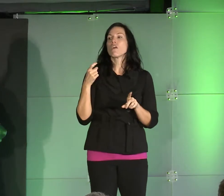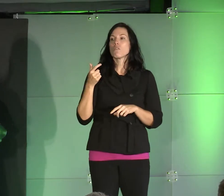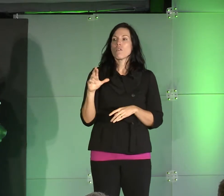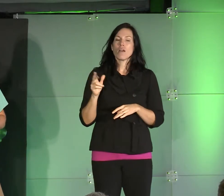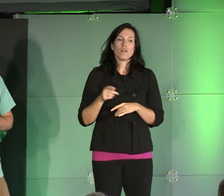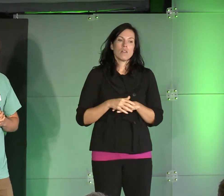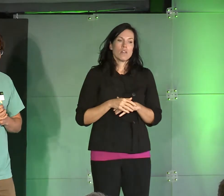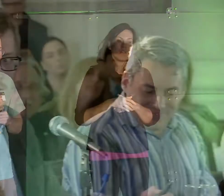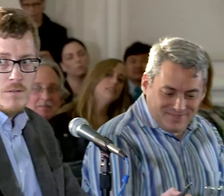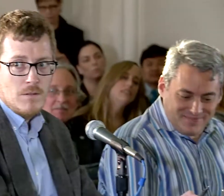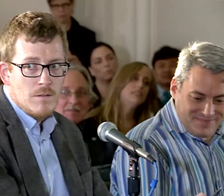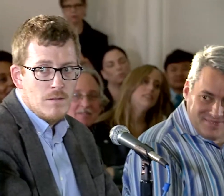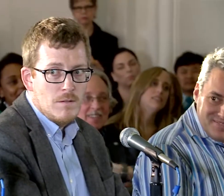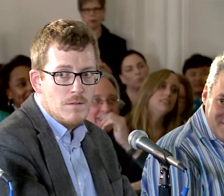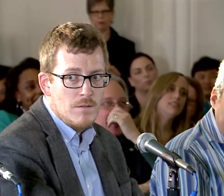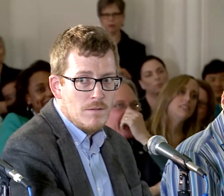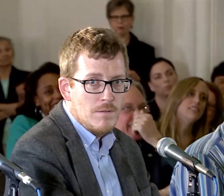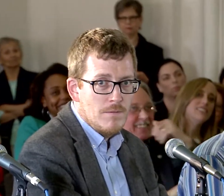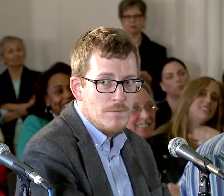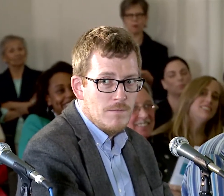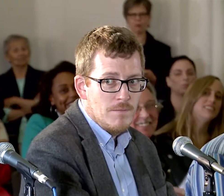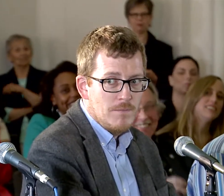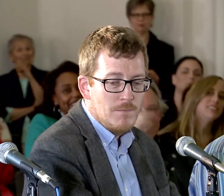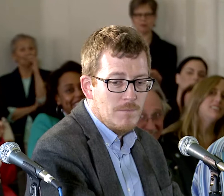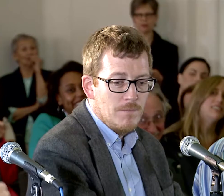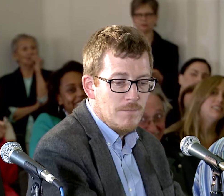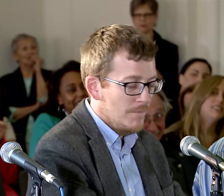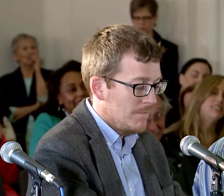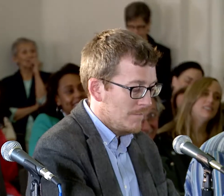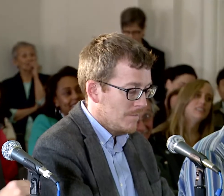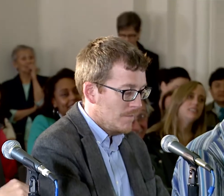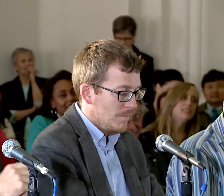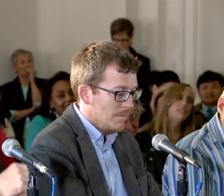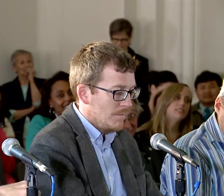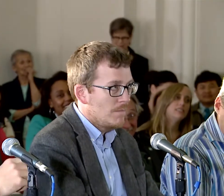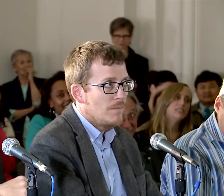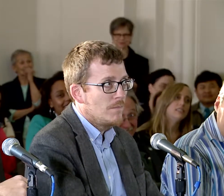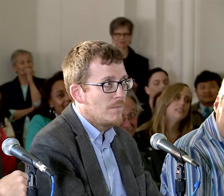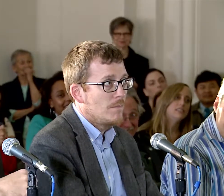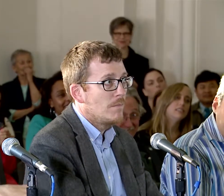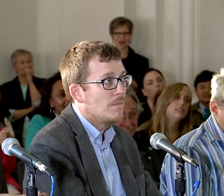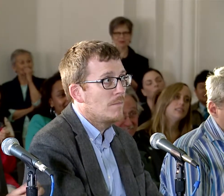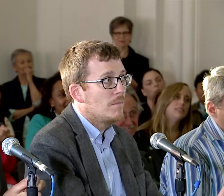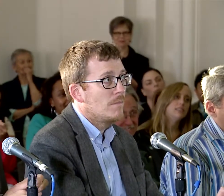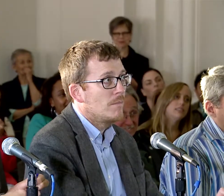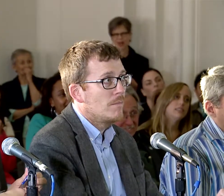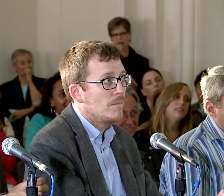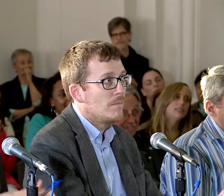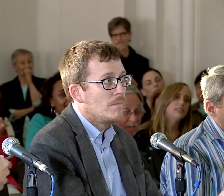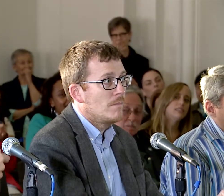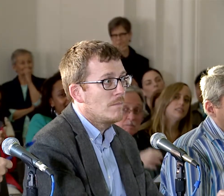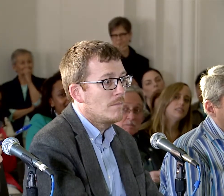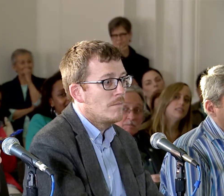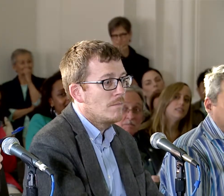Yeah. There's Founders Brewery right down the Yeah. street. Are you gonna prototype and pitch here in Michigan,